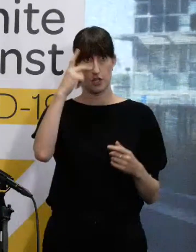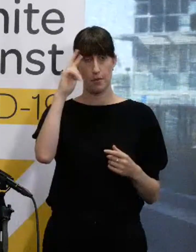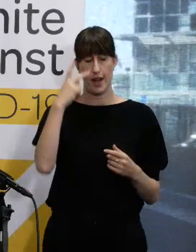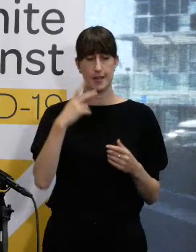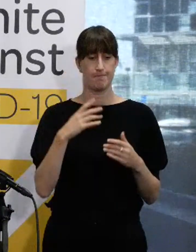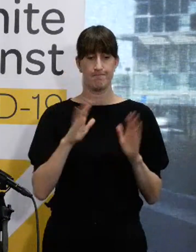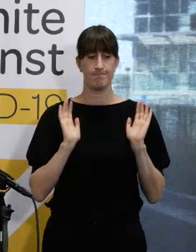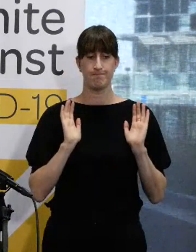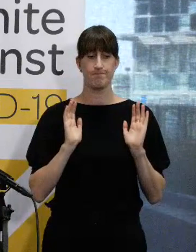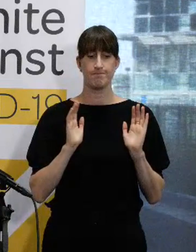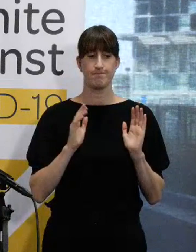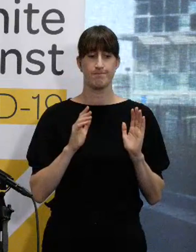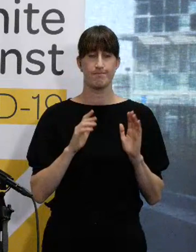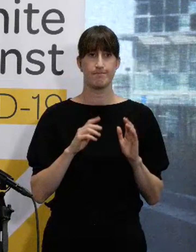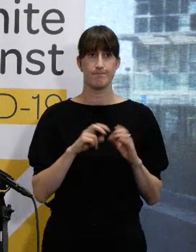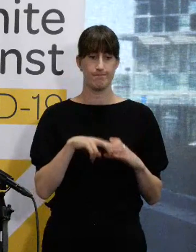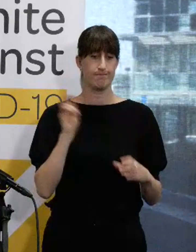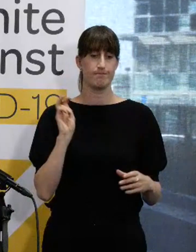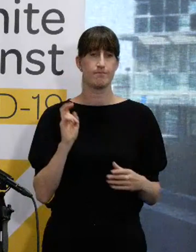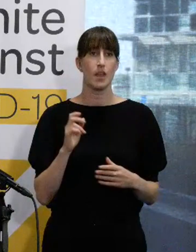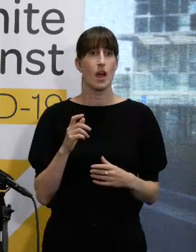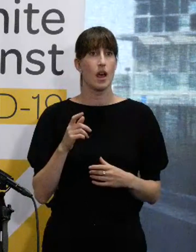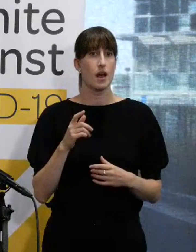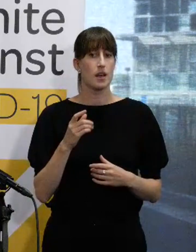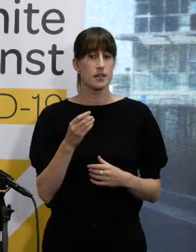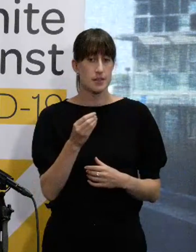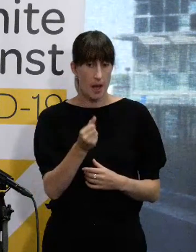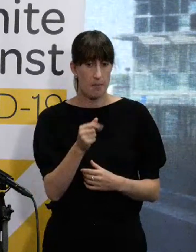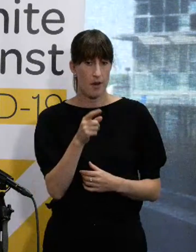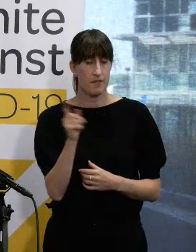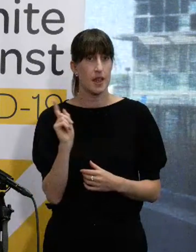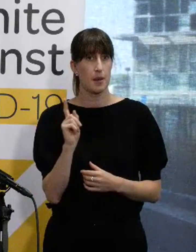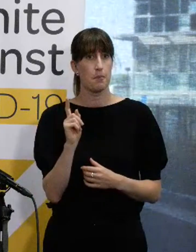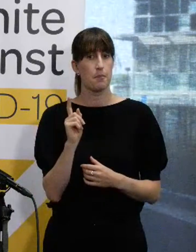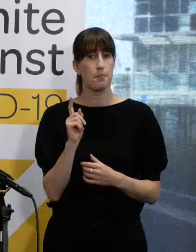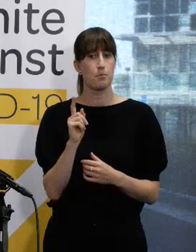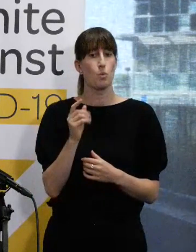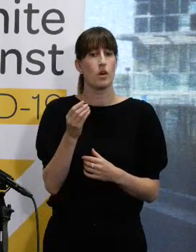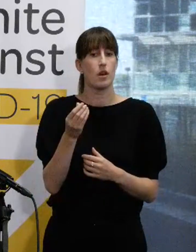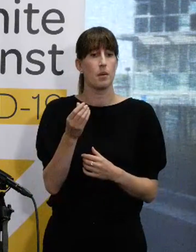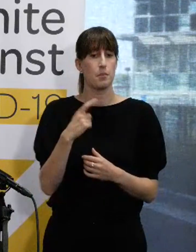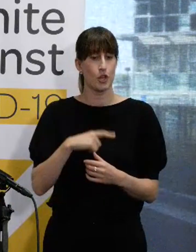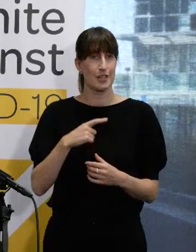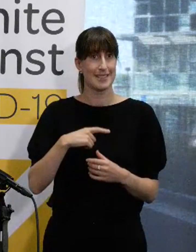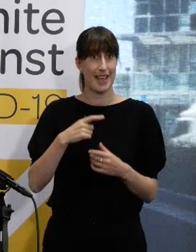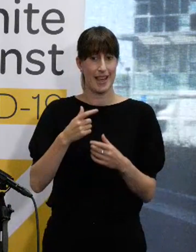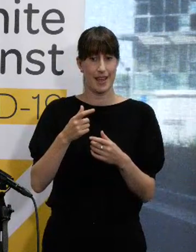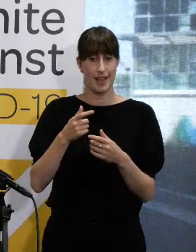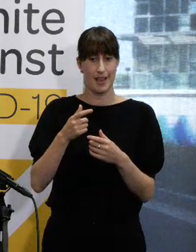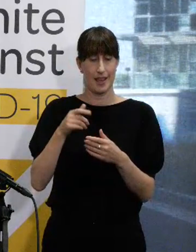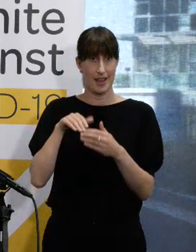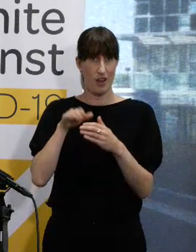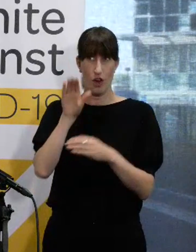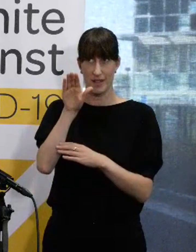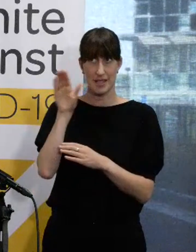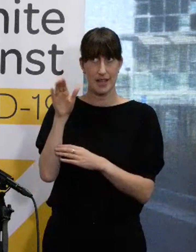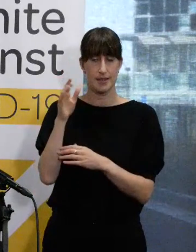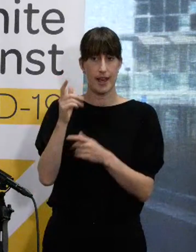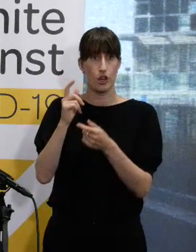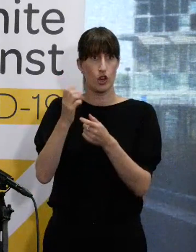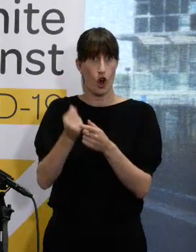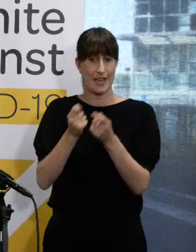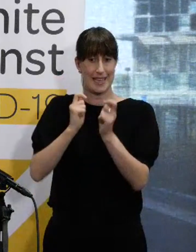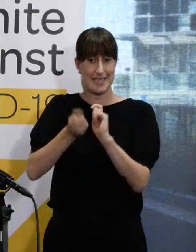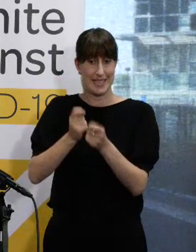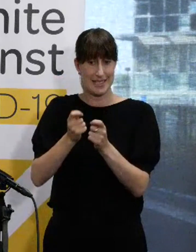because they had returned a positive test. So we do have some evidence that there are people who are not travelling as a result